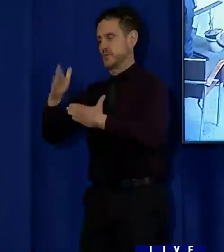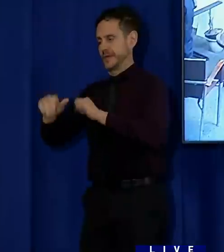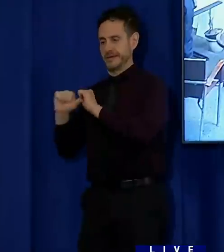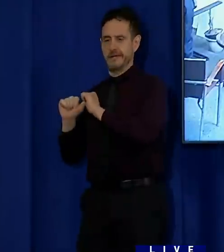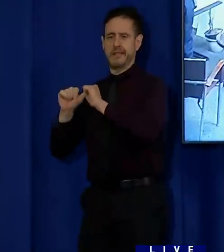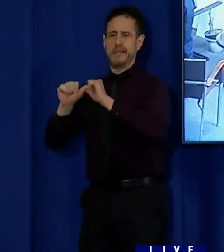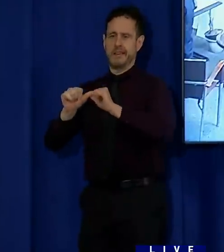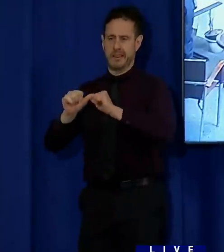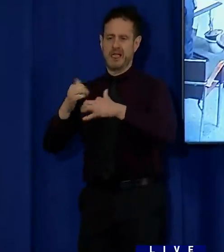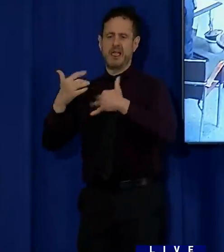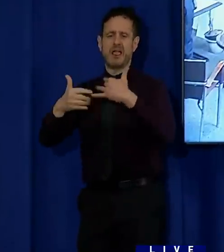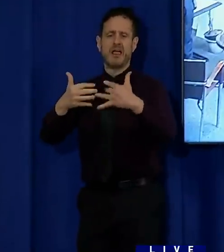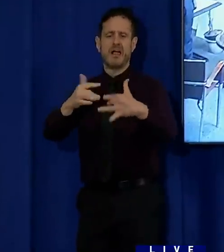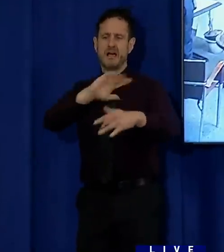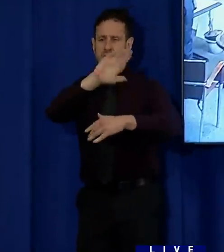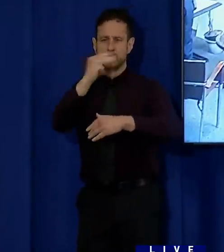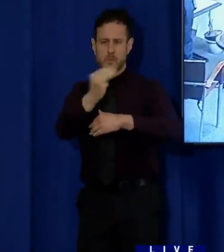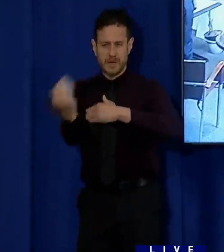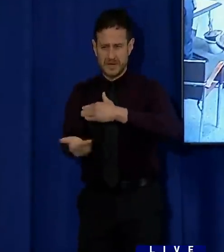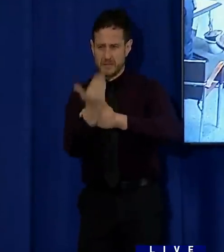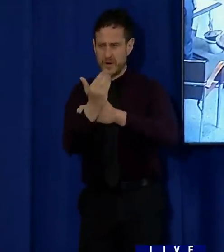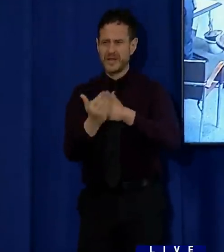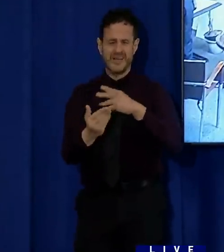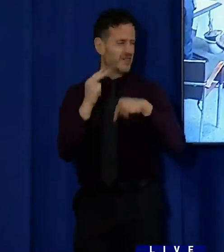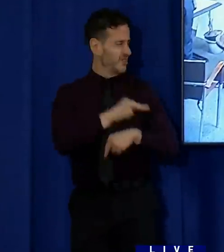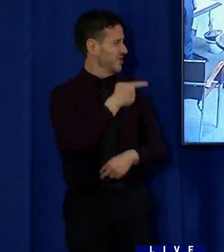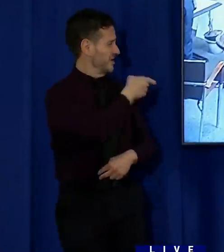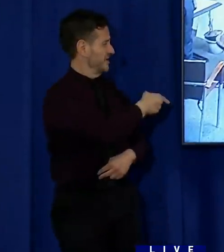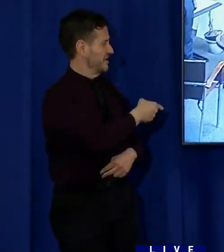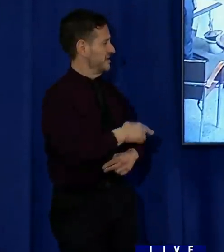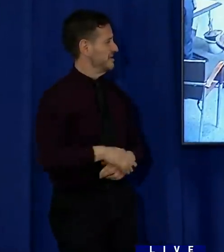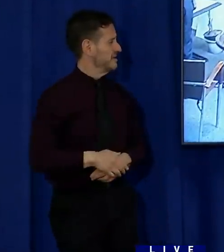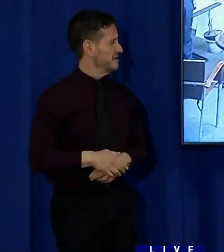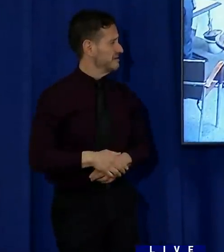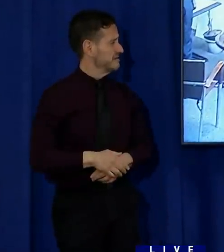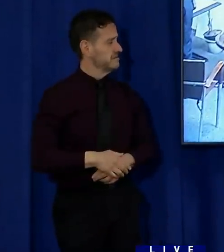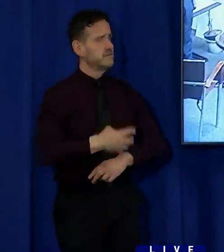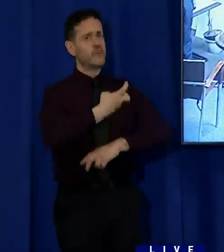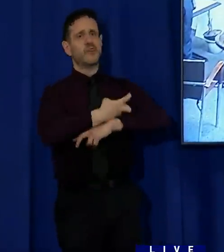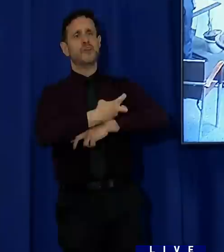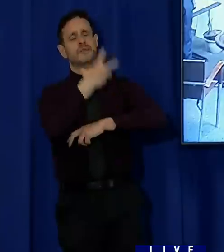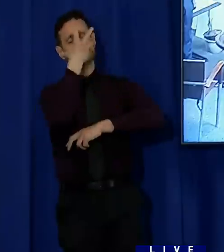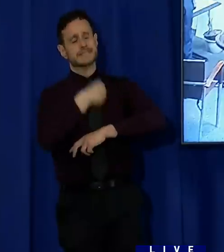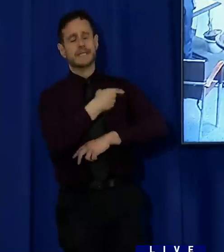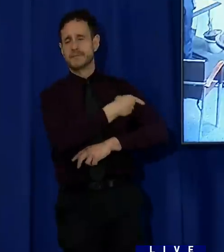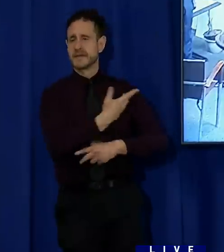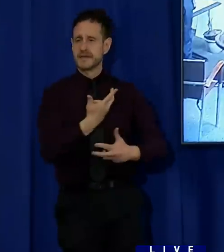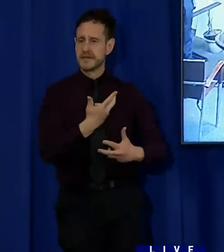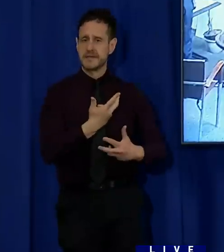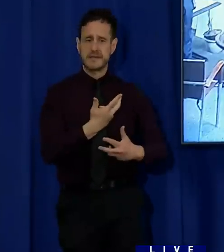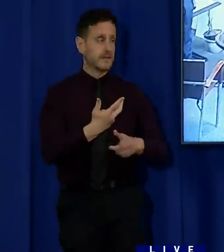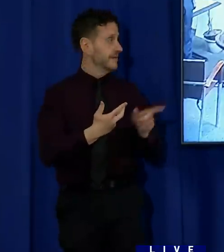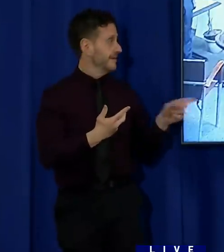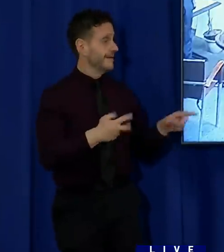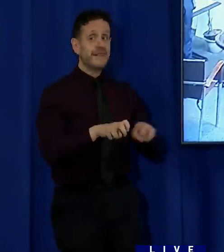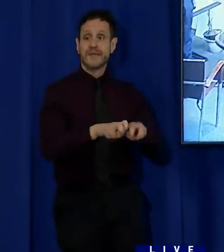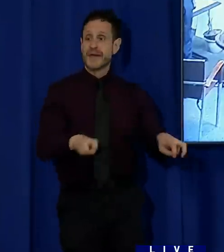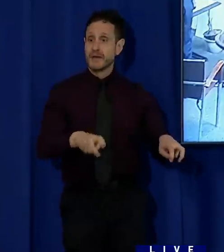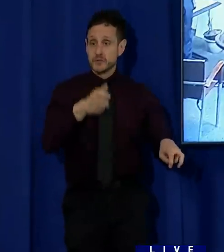It's inconceivable. Look at this guy sleeping on a congressman's